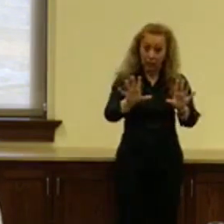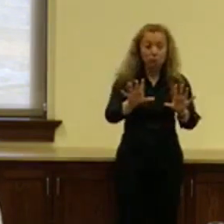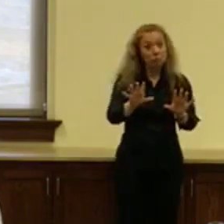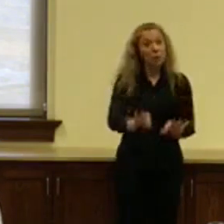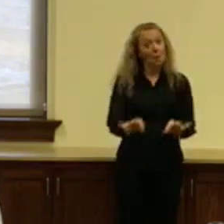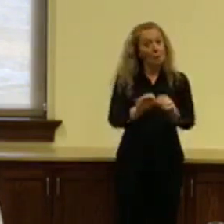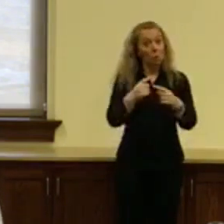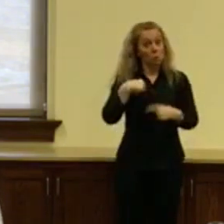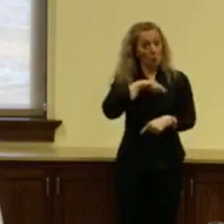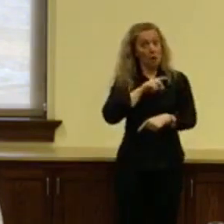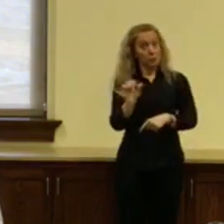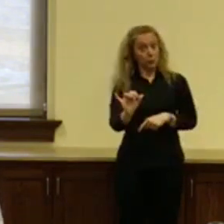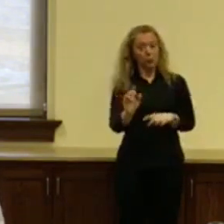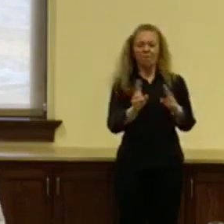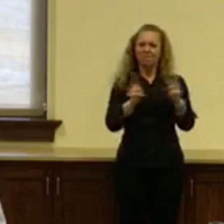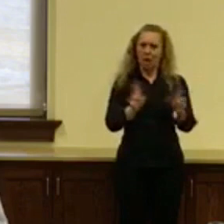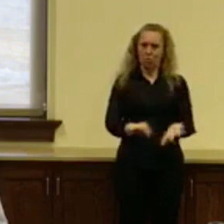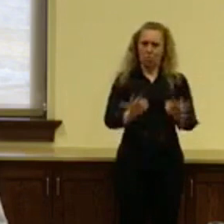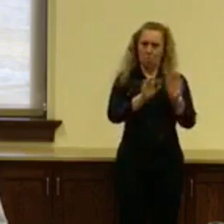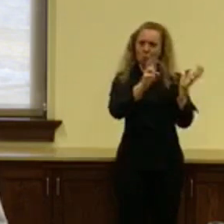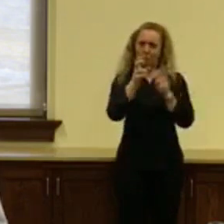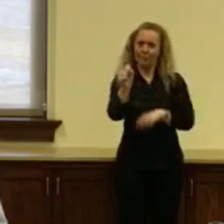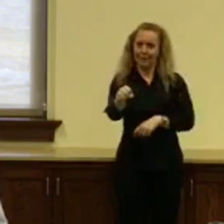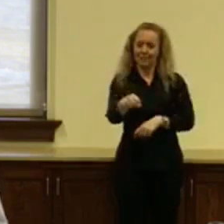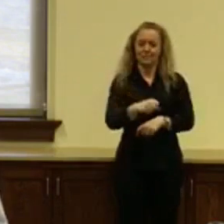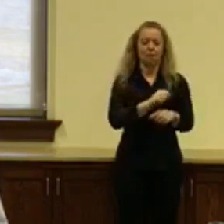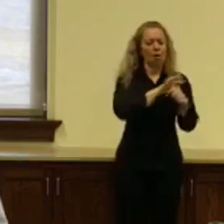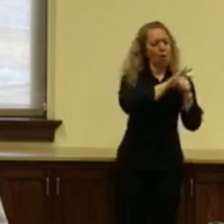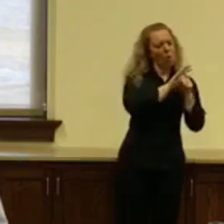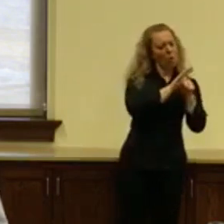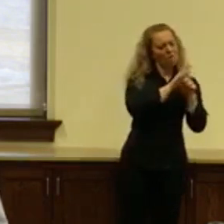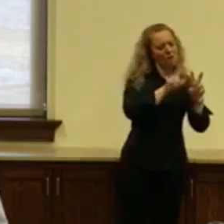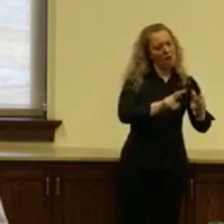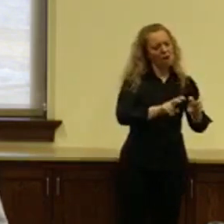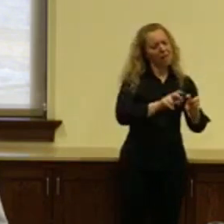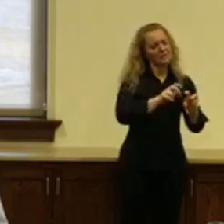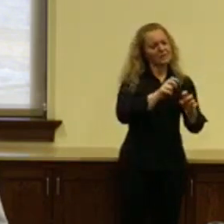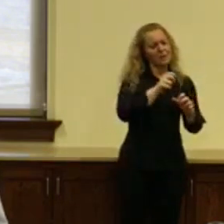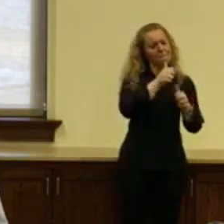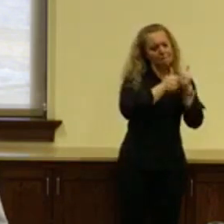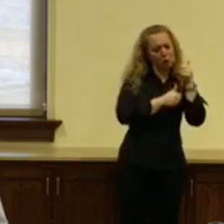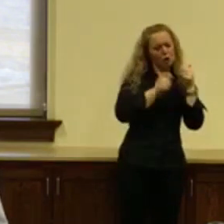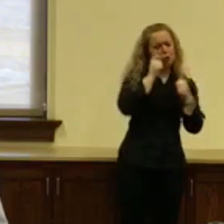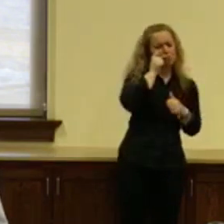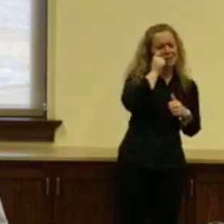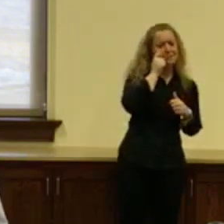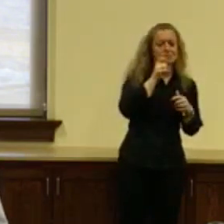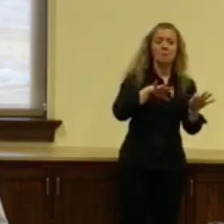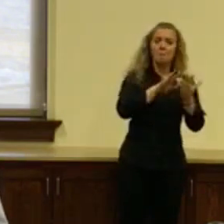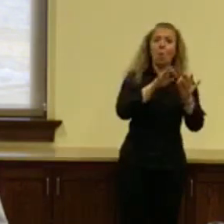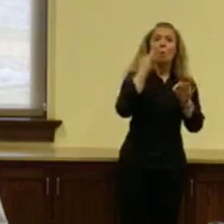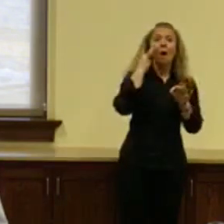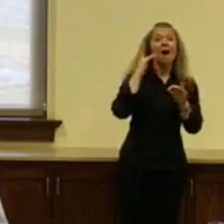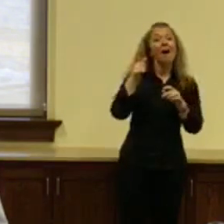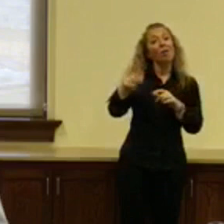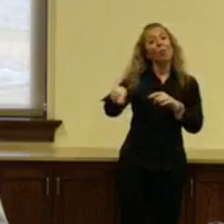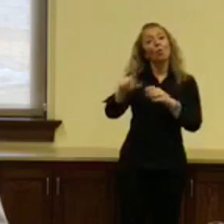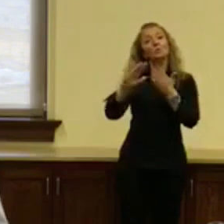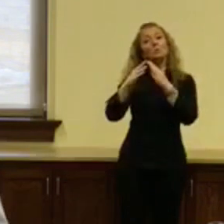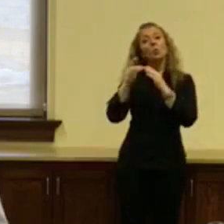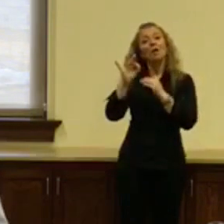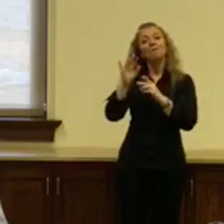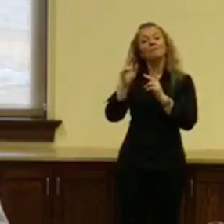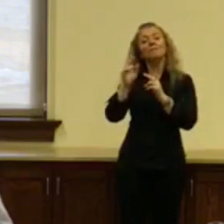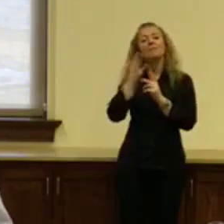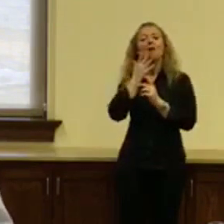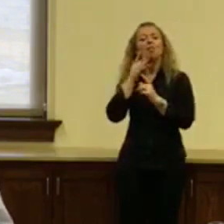us too, and it's really important. Looking at COVID data by race is important because we know that communities of color already have poorer health